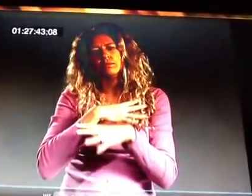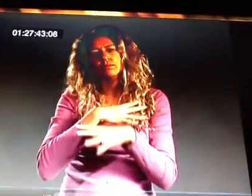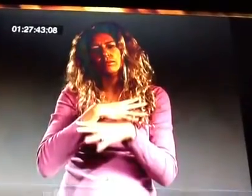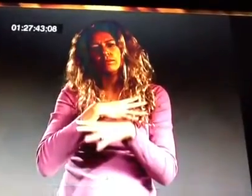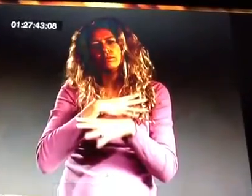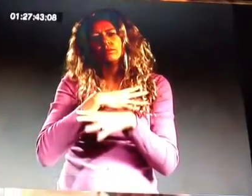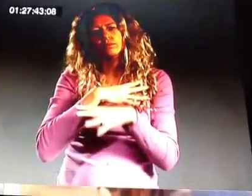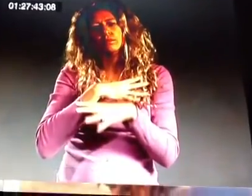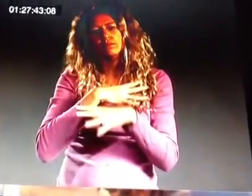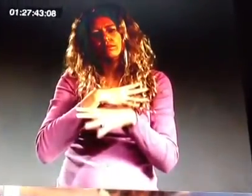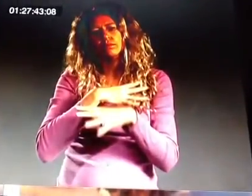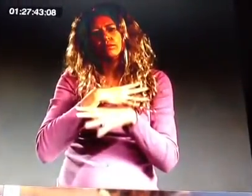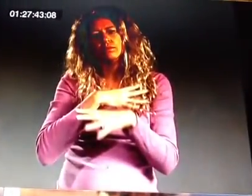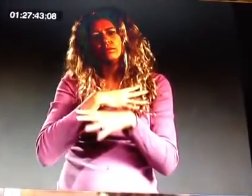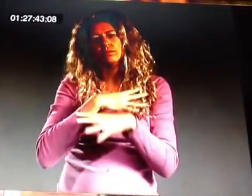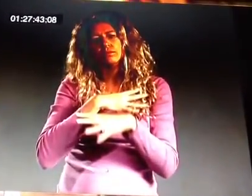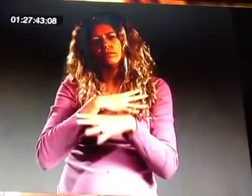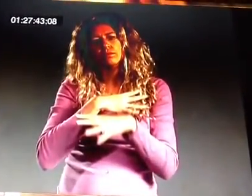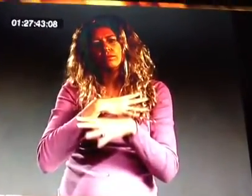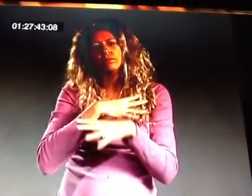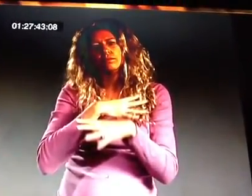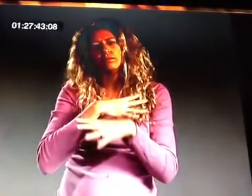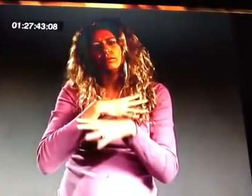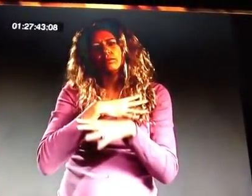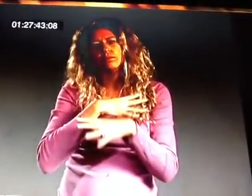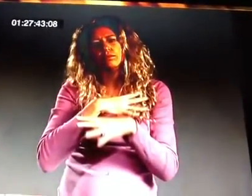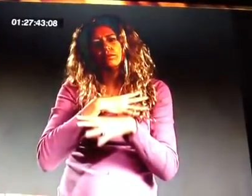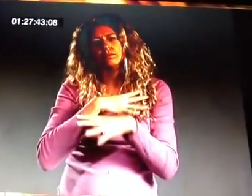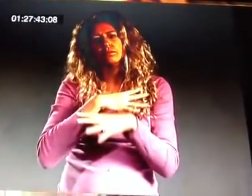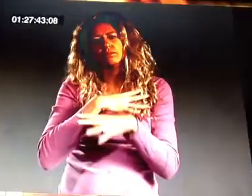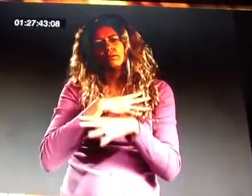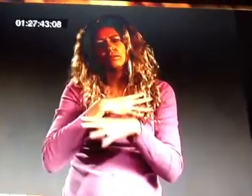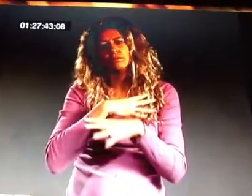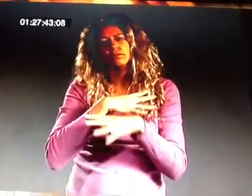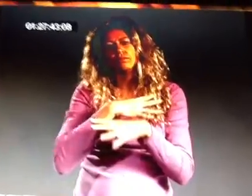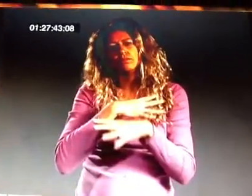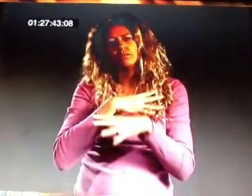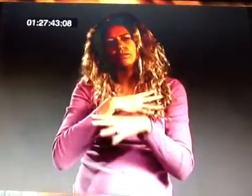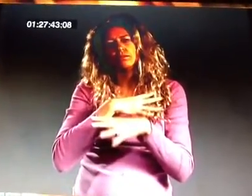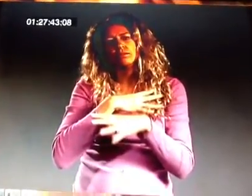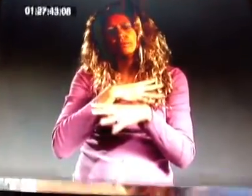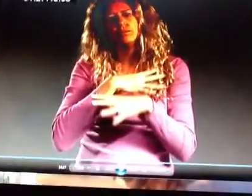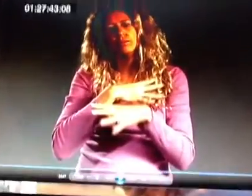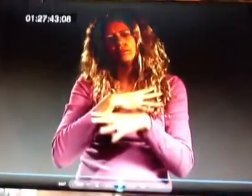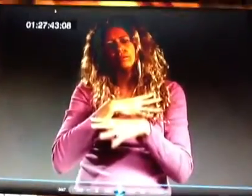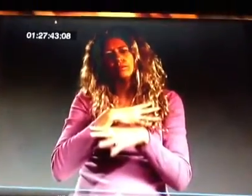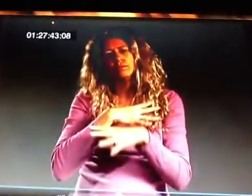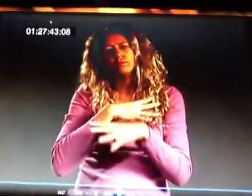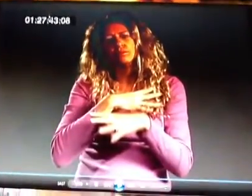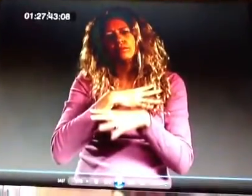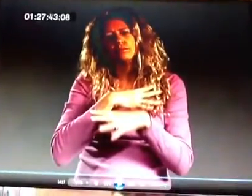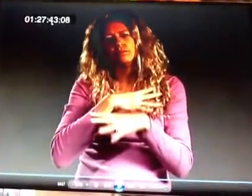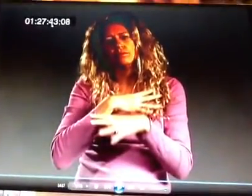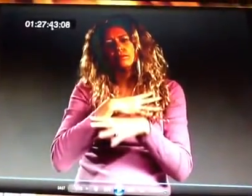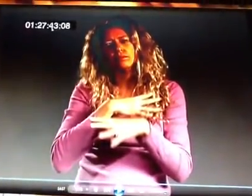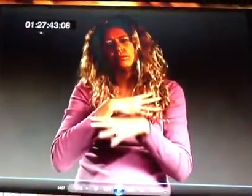It really came in. was just filled with lettuce leaves all down the line. I was really a champ at growing lettuce, but you know what that meant?